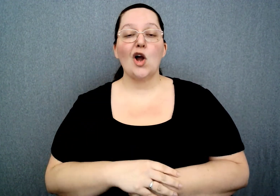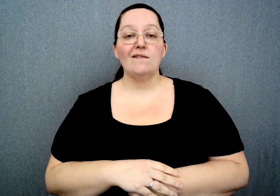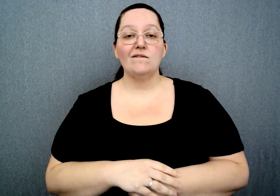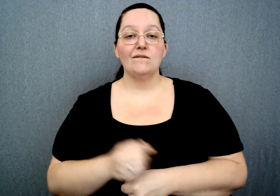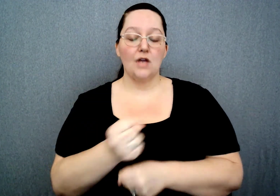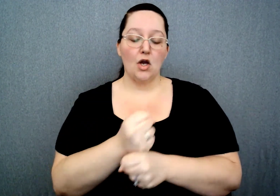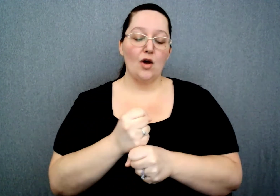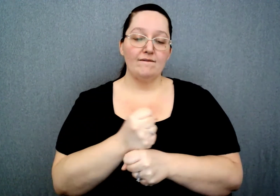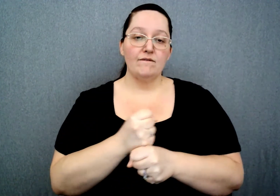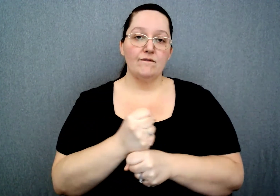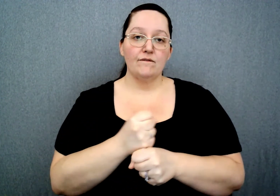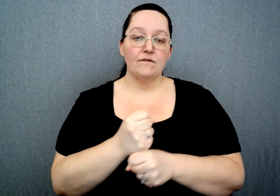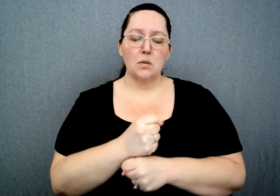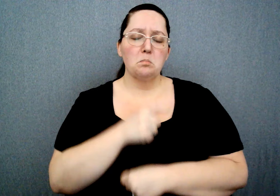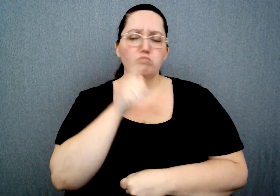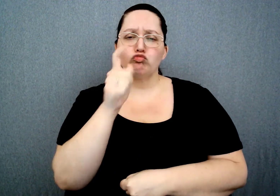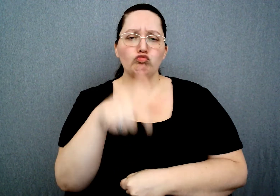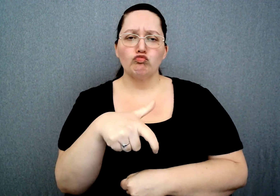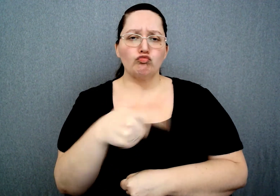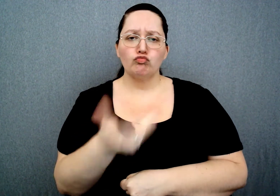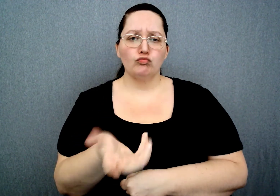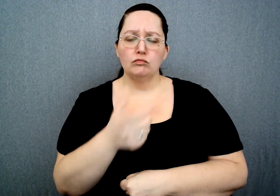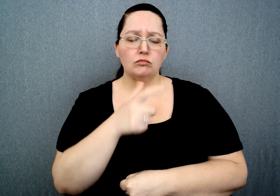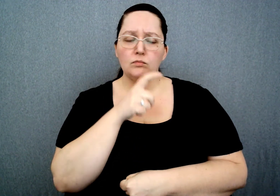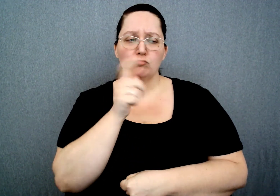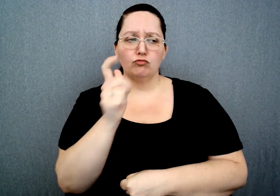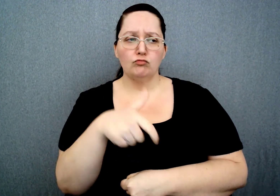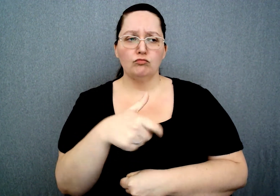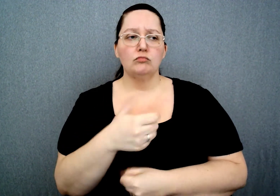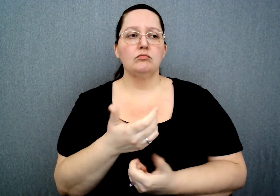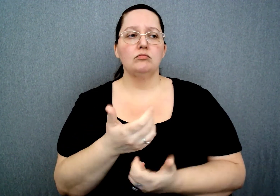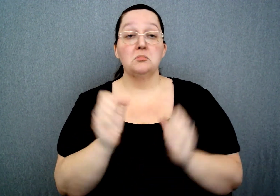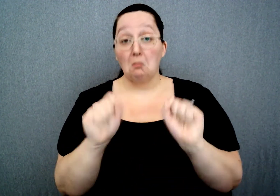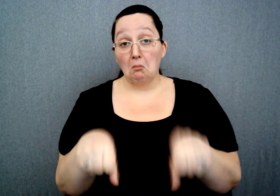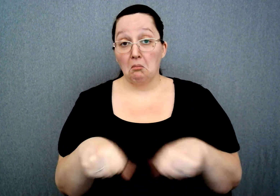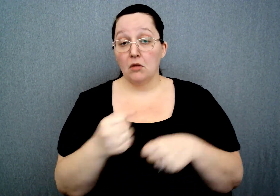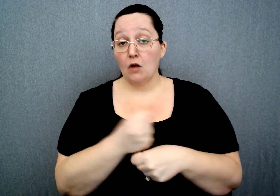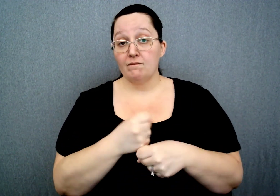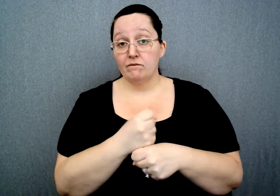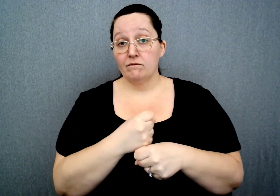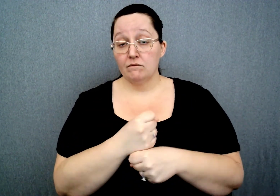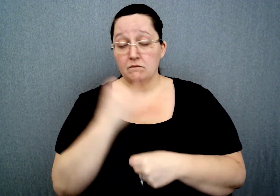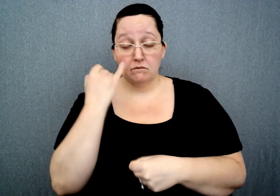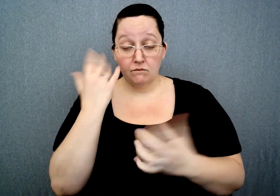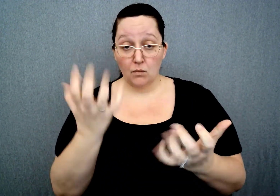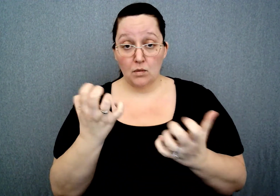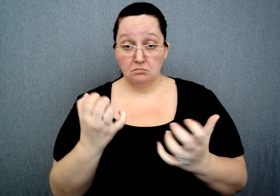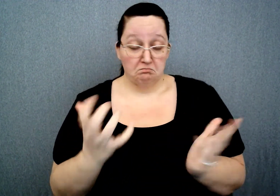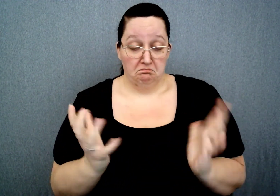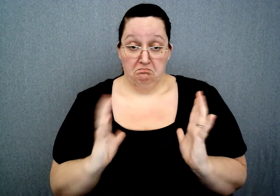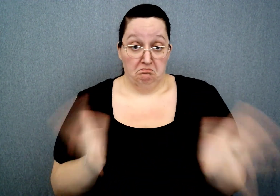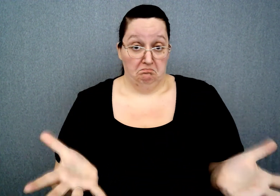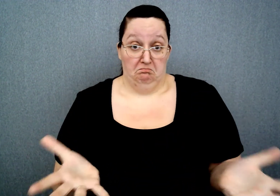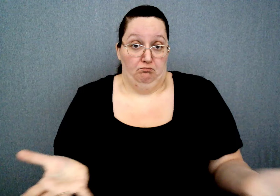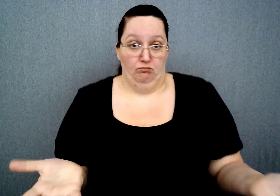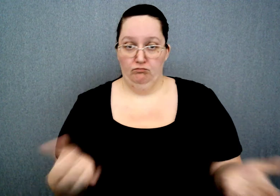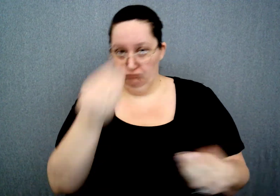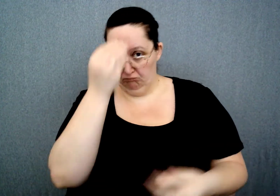You'll see some people say cough while they sign coffee. You don't have to do this. It's not required, but You will see a lot of people do that. If you want to say cough